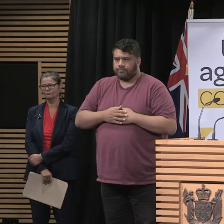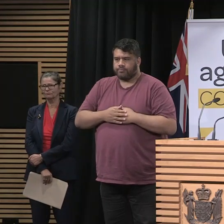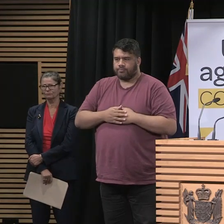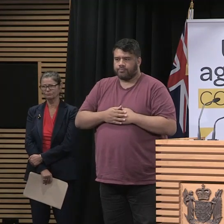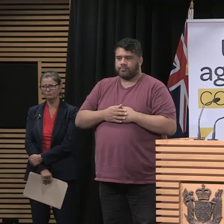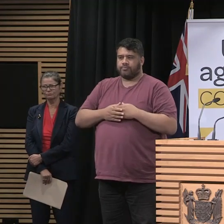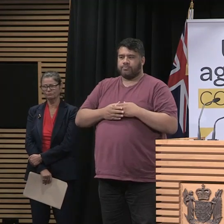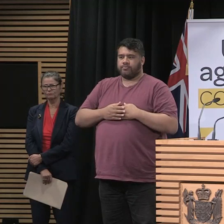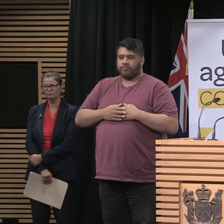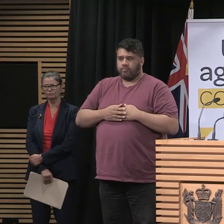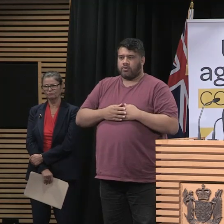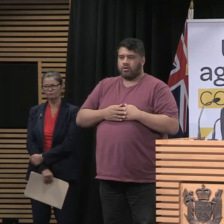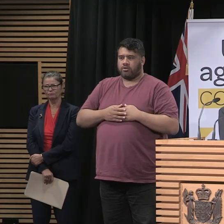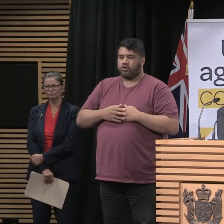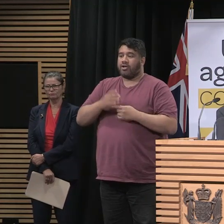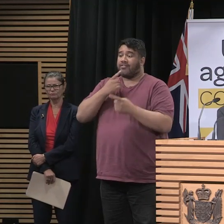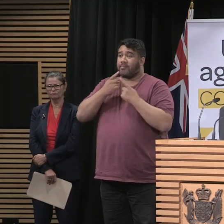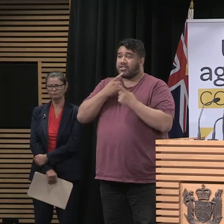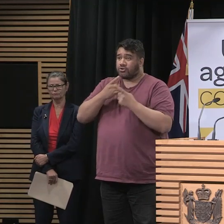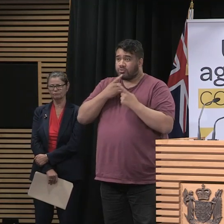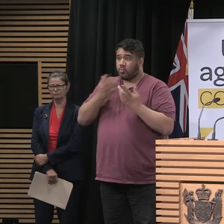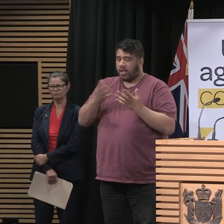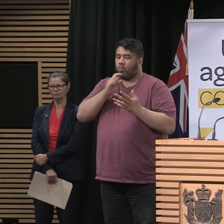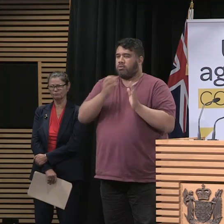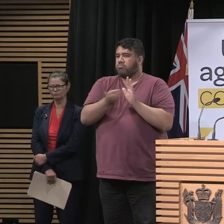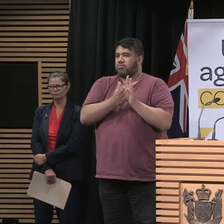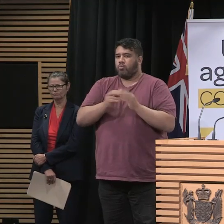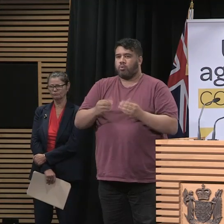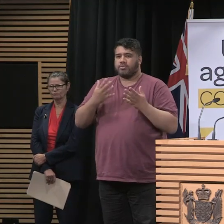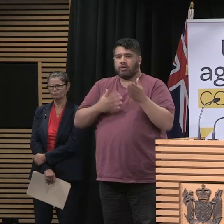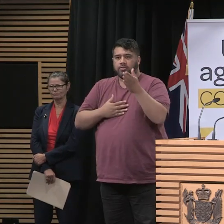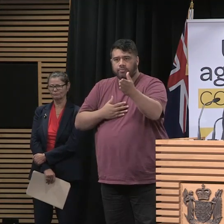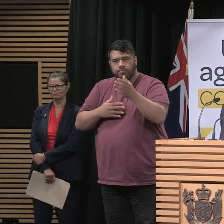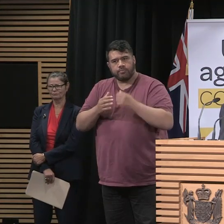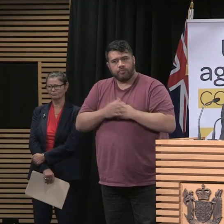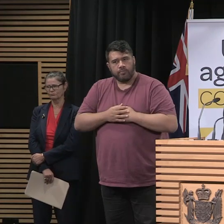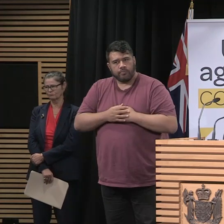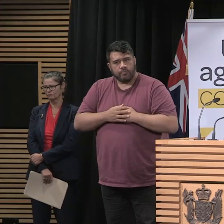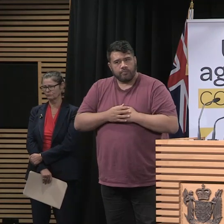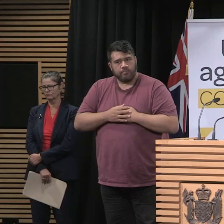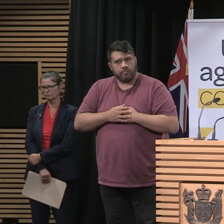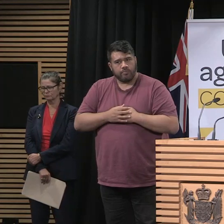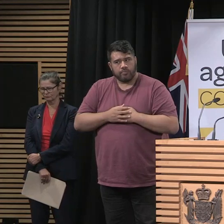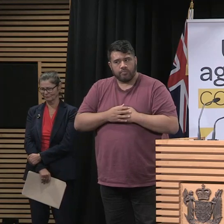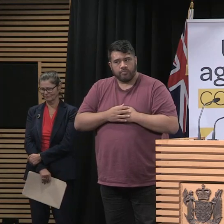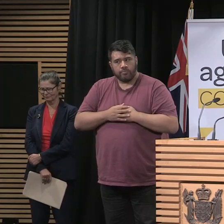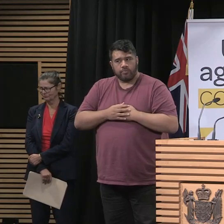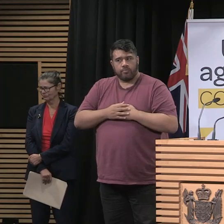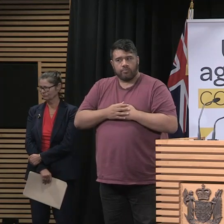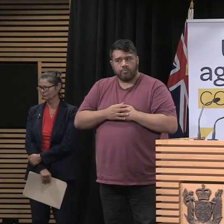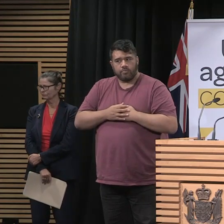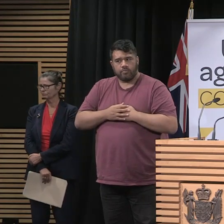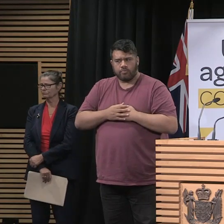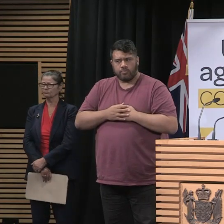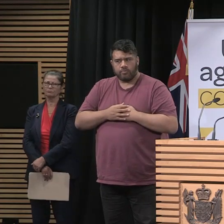you. Resources like swab tests and protective visors, that's what we've heard, and what are you doing to source more of those? So